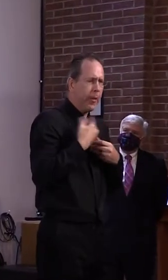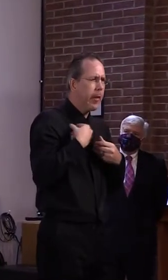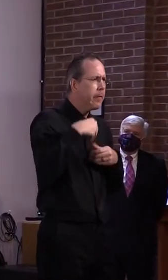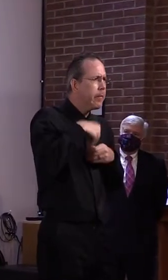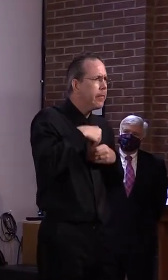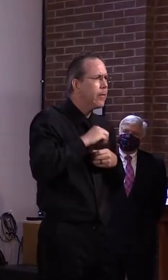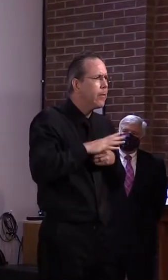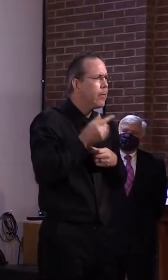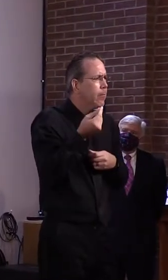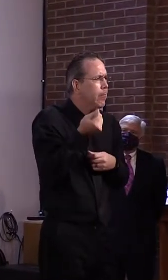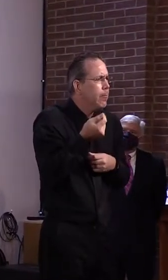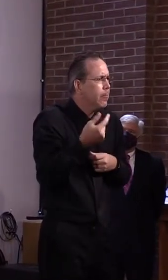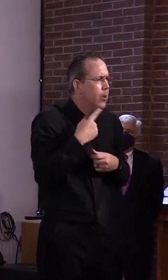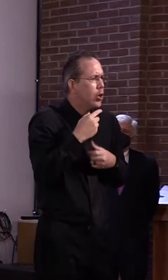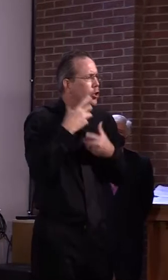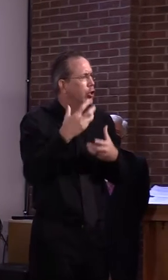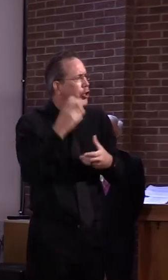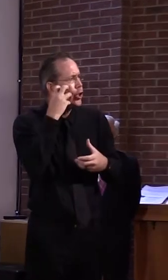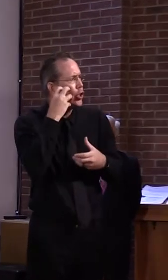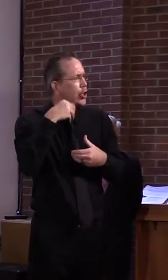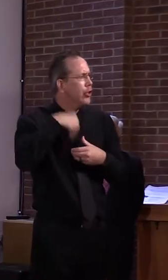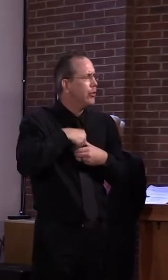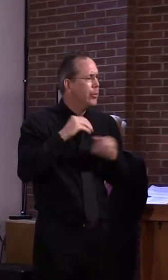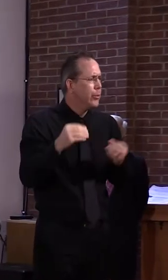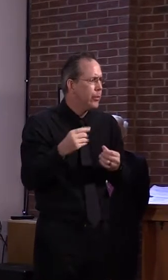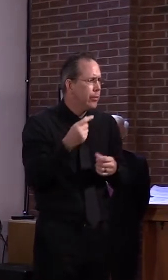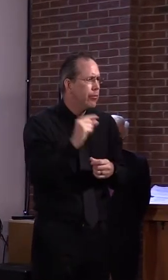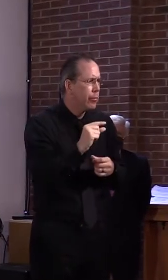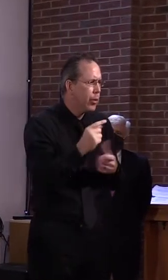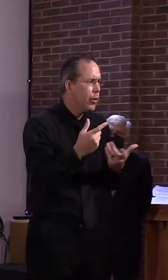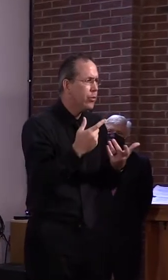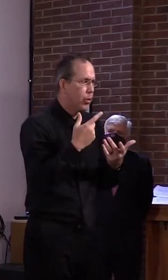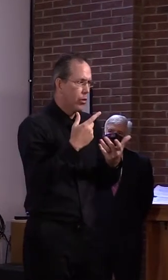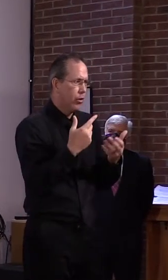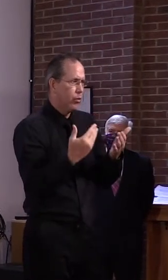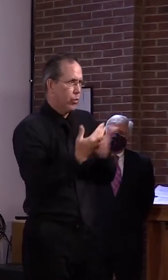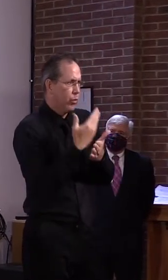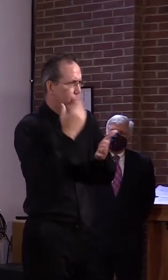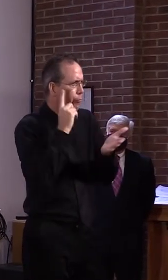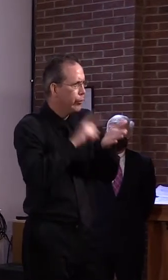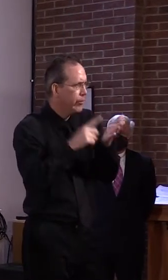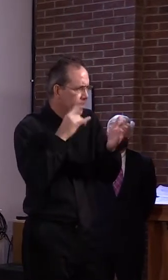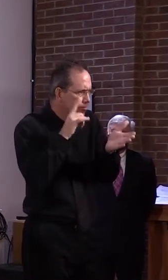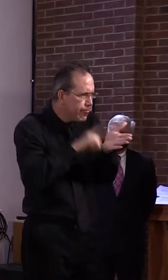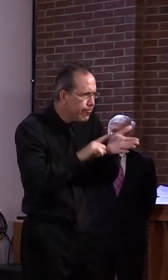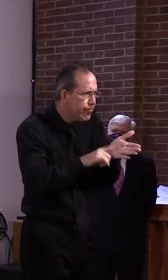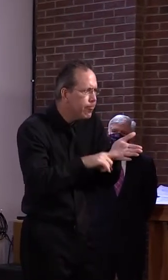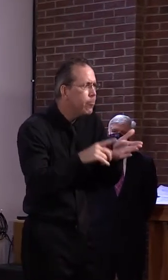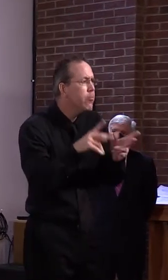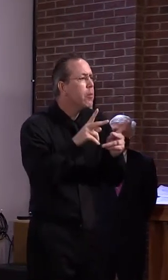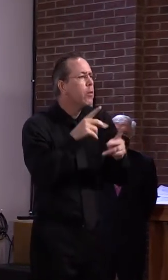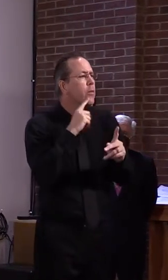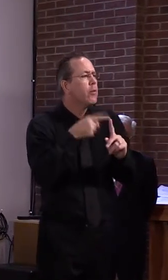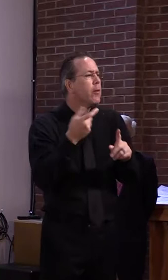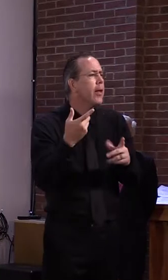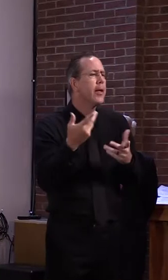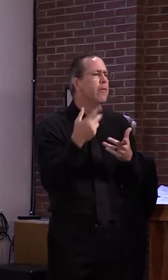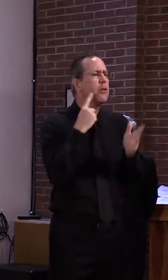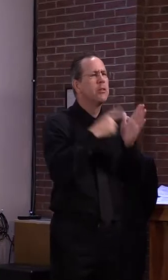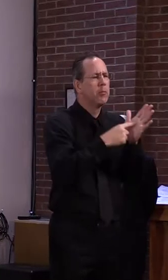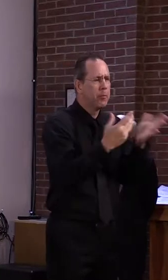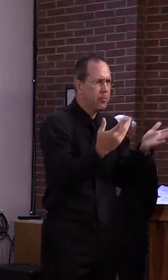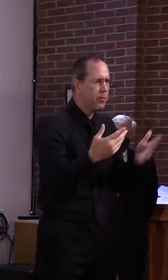This is very early, and lots of people, even colleagues at the same institution, the Harvard School of Public